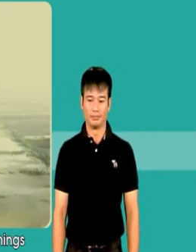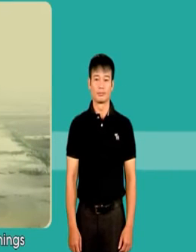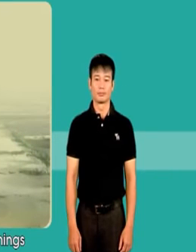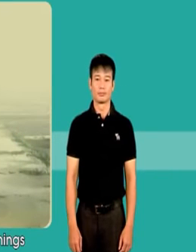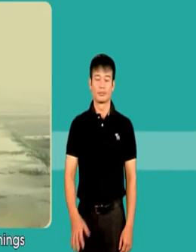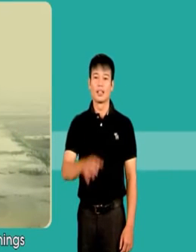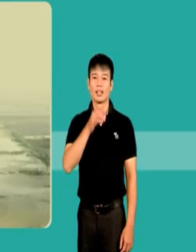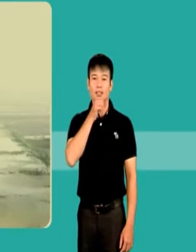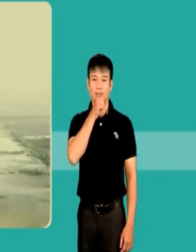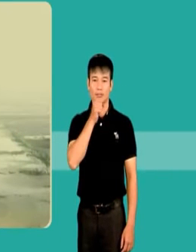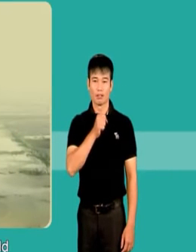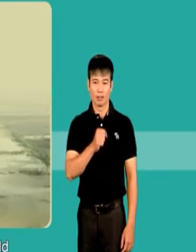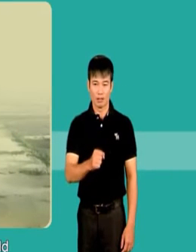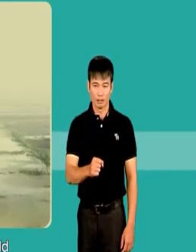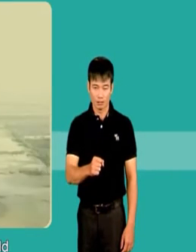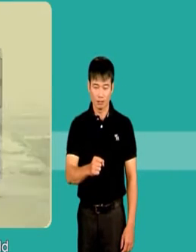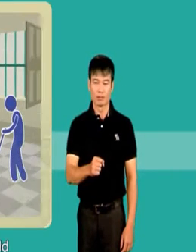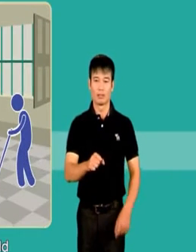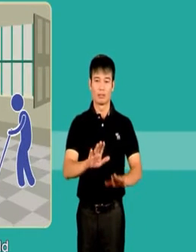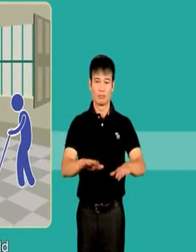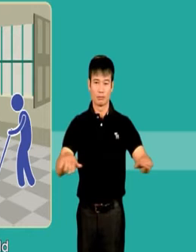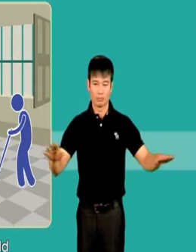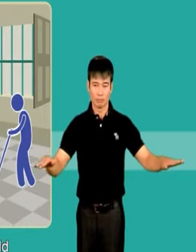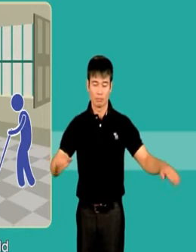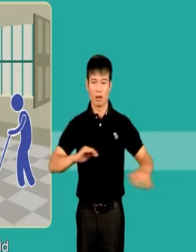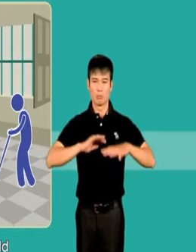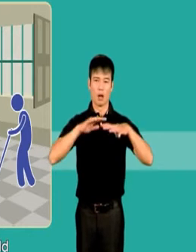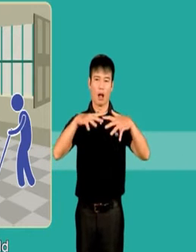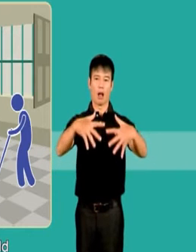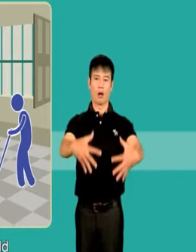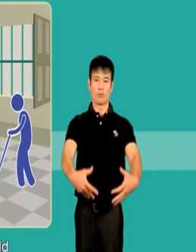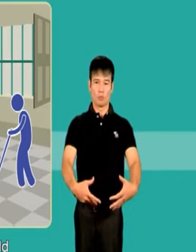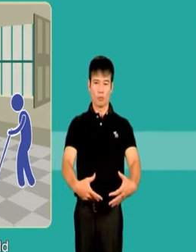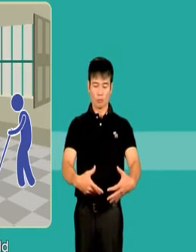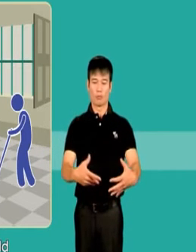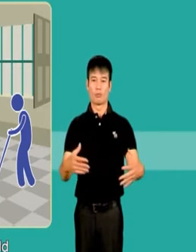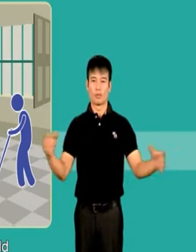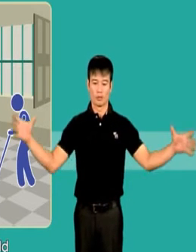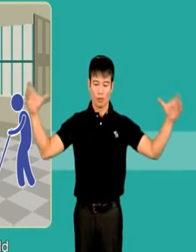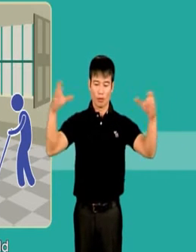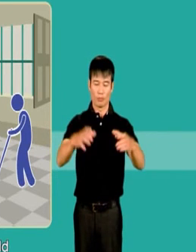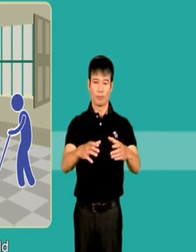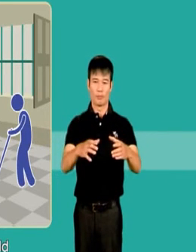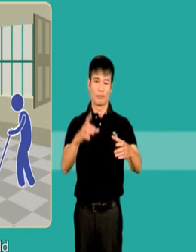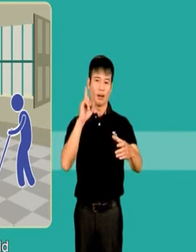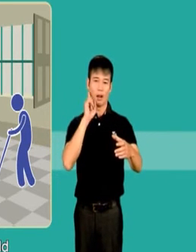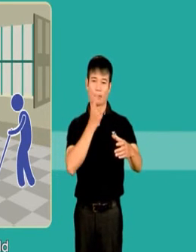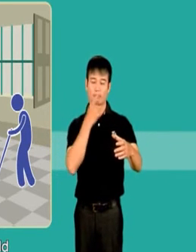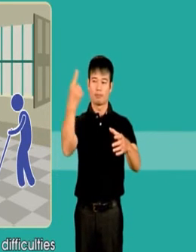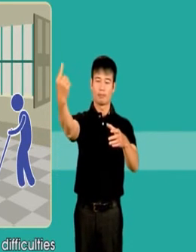way. As a result, deaf people should attend CBDRM planning meetings with